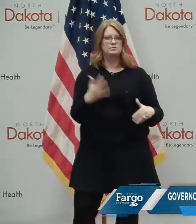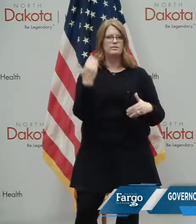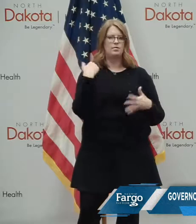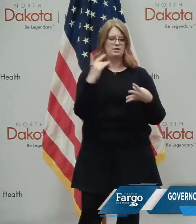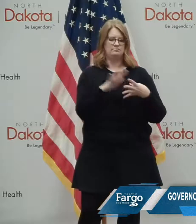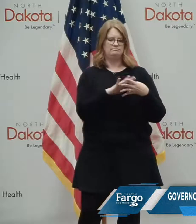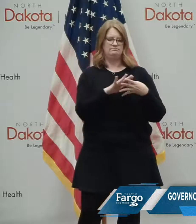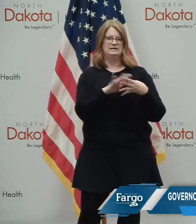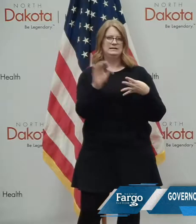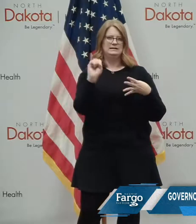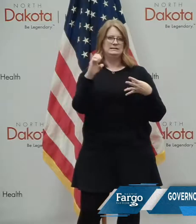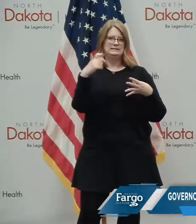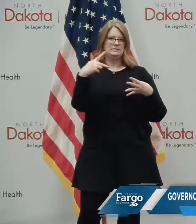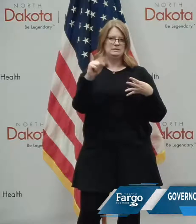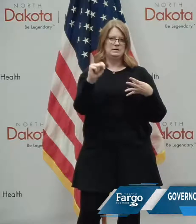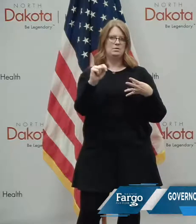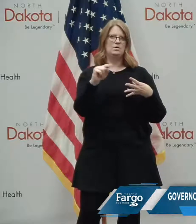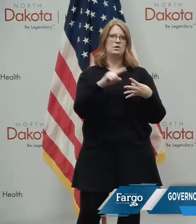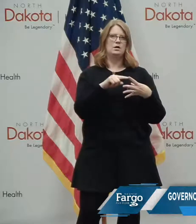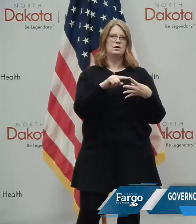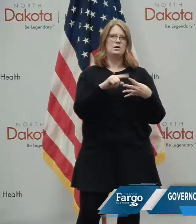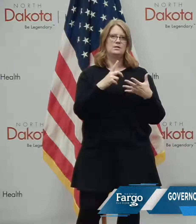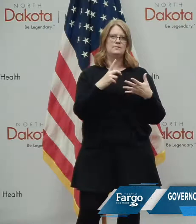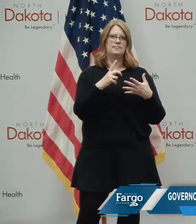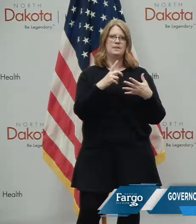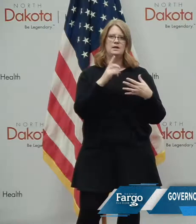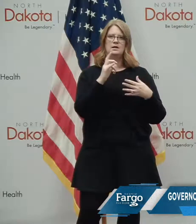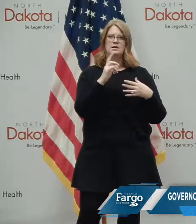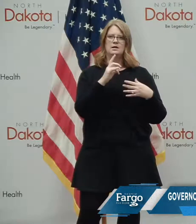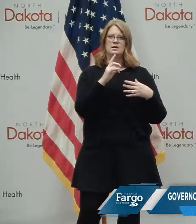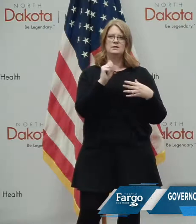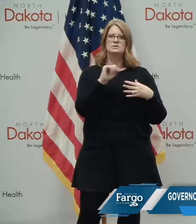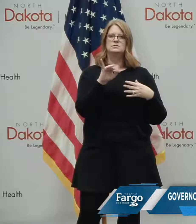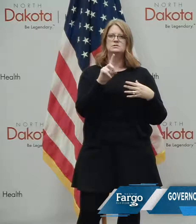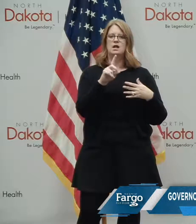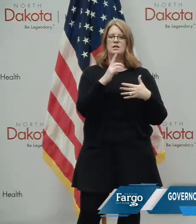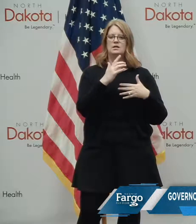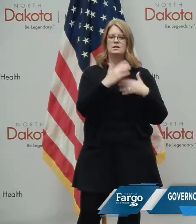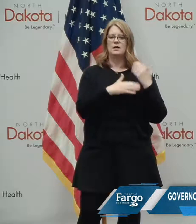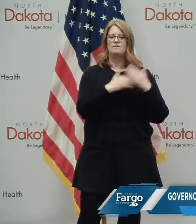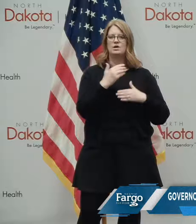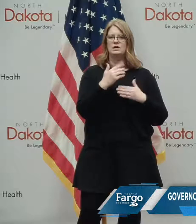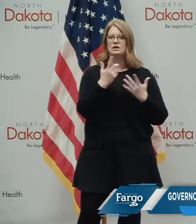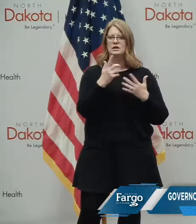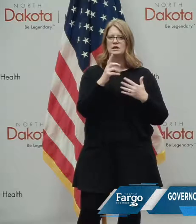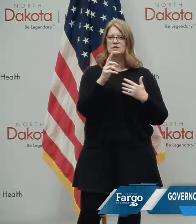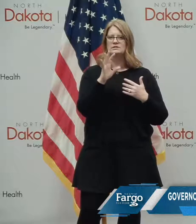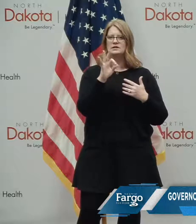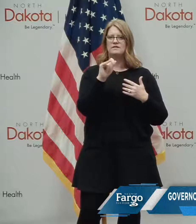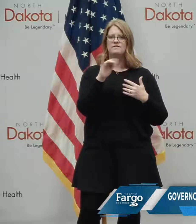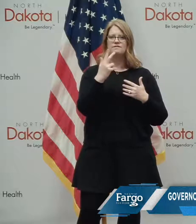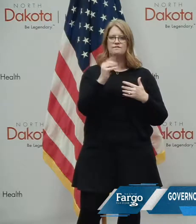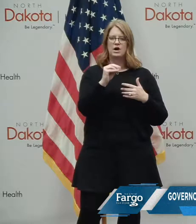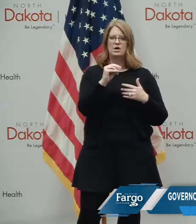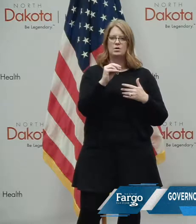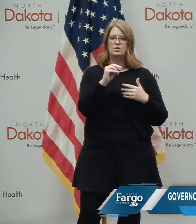September, featuring Solid Comfort, which is a Fargo-based manufacturer of